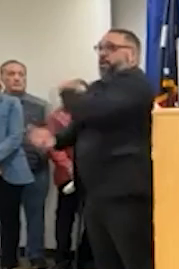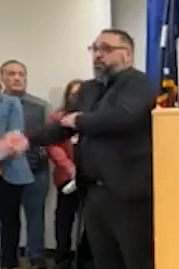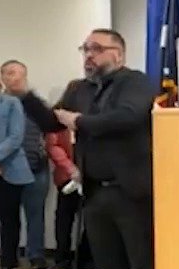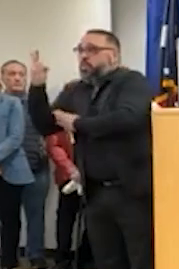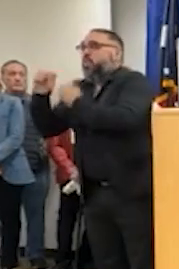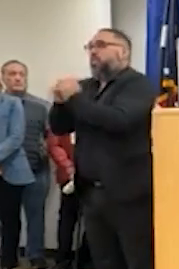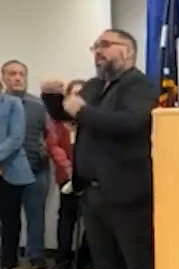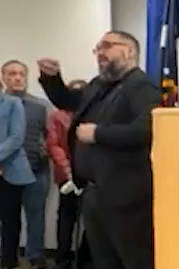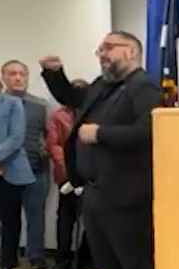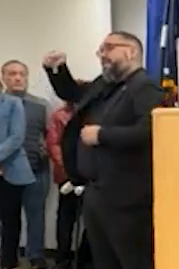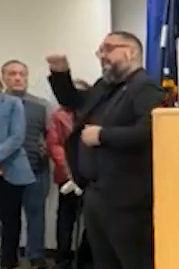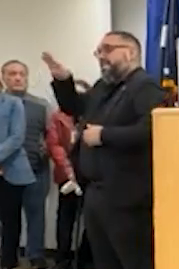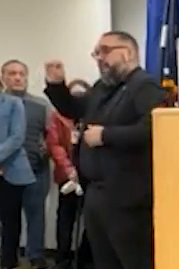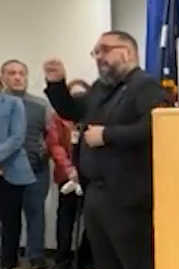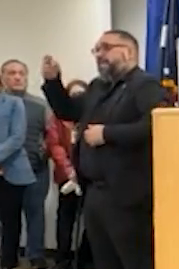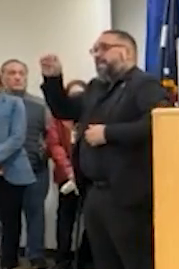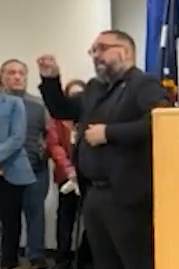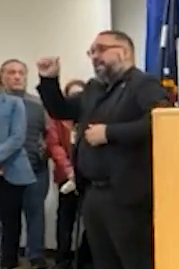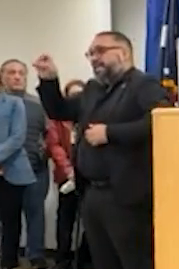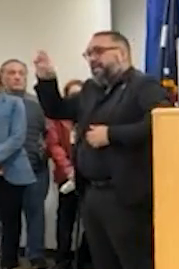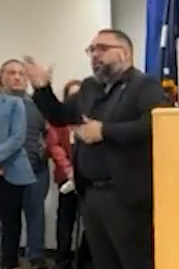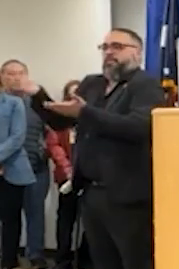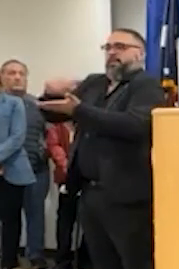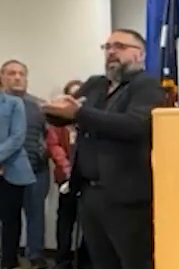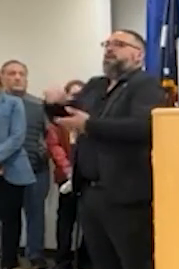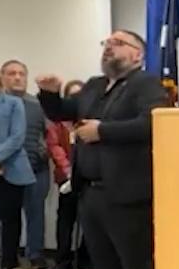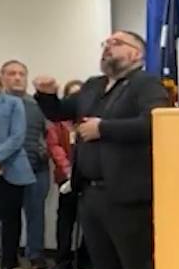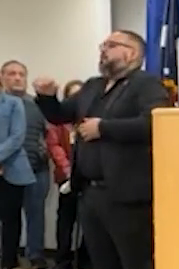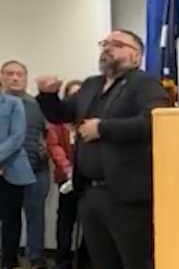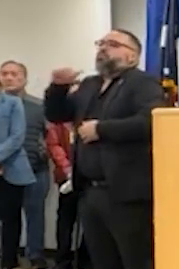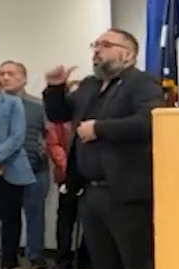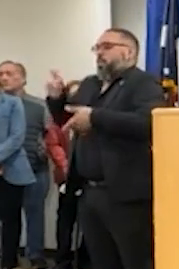use care and keep those approximately 3 feet away from anything